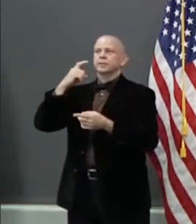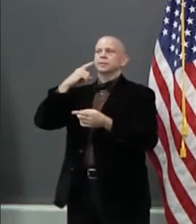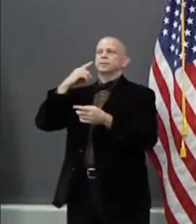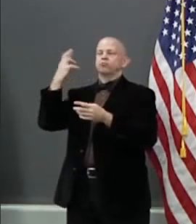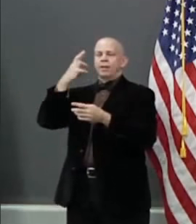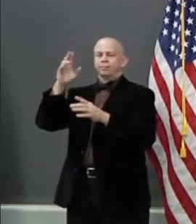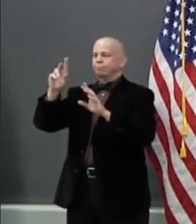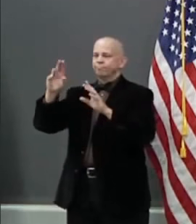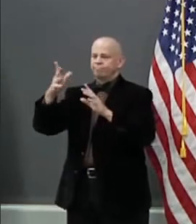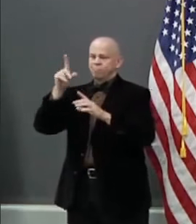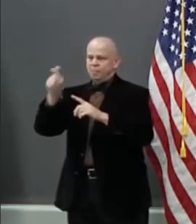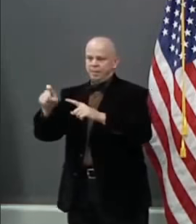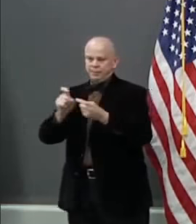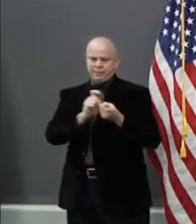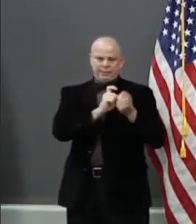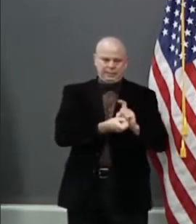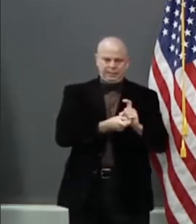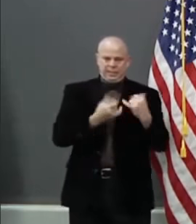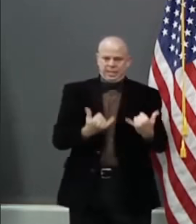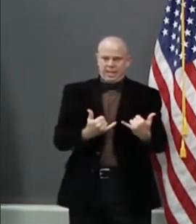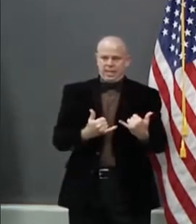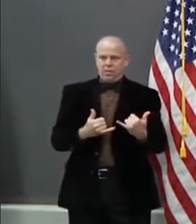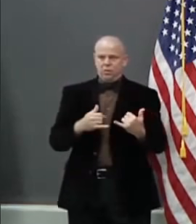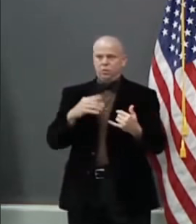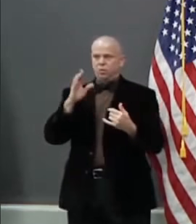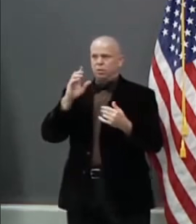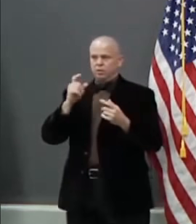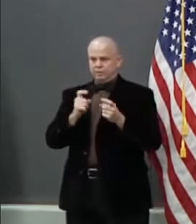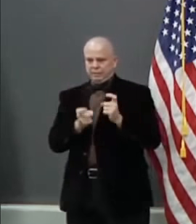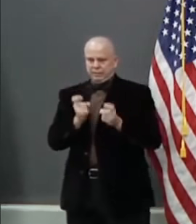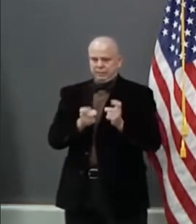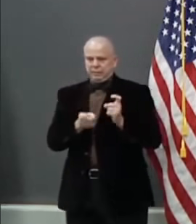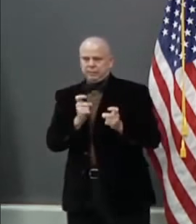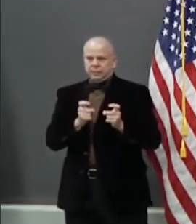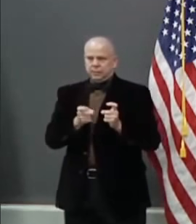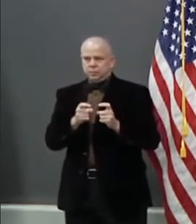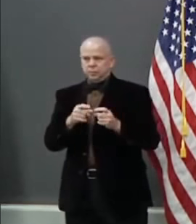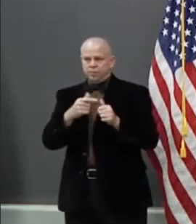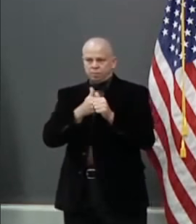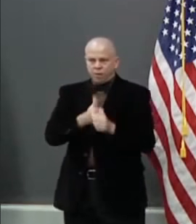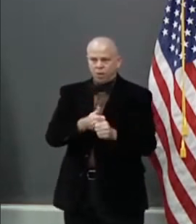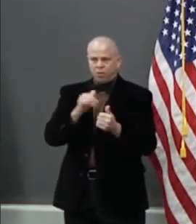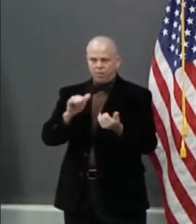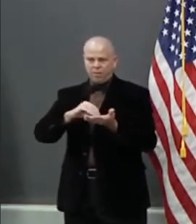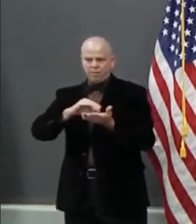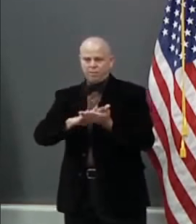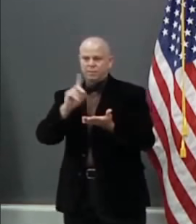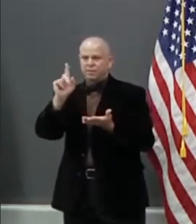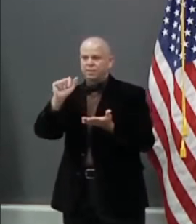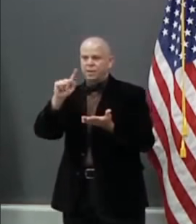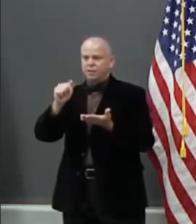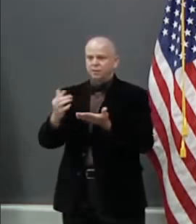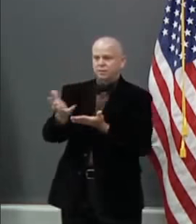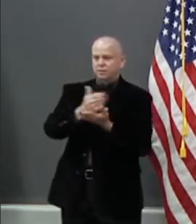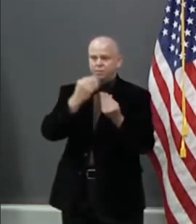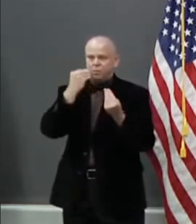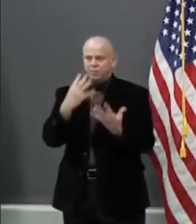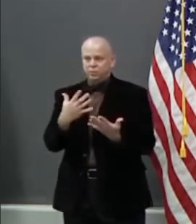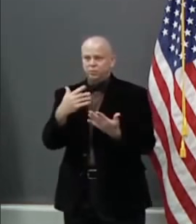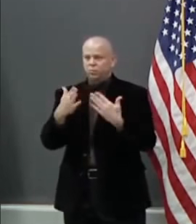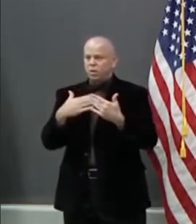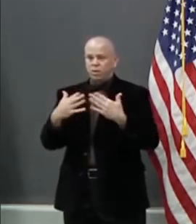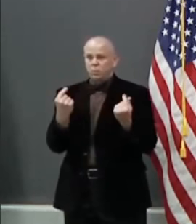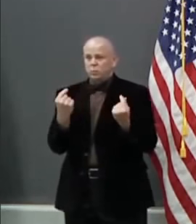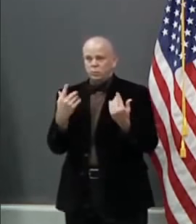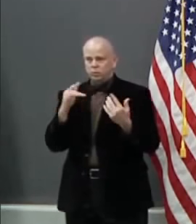continue to do, to monitor the data and to implement actions we know we need to take to control the virus, and to try and do so in a measured way.